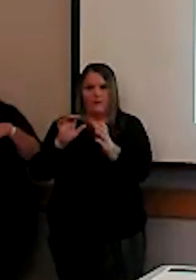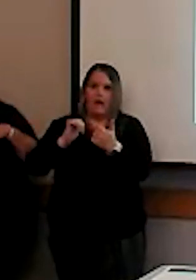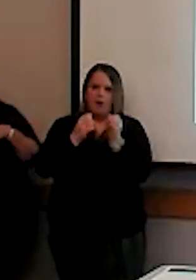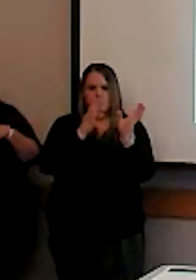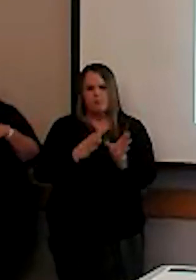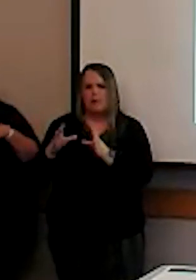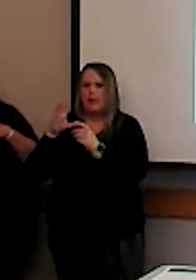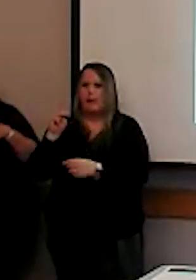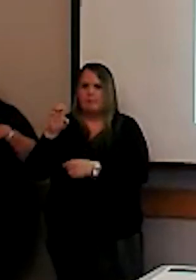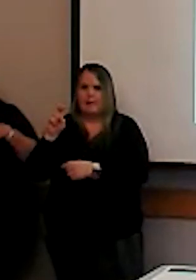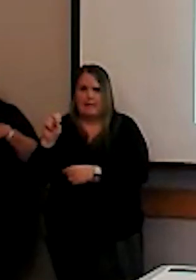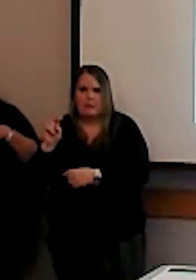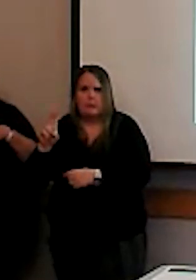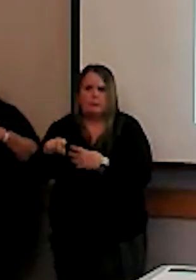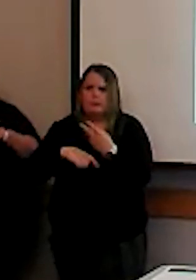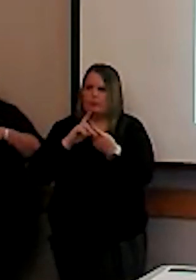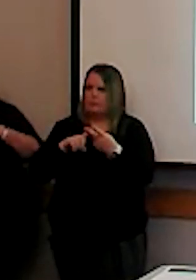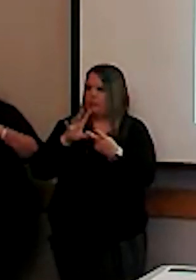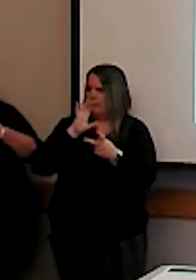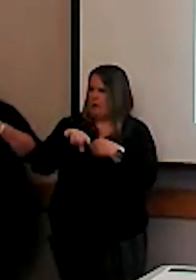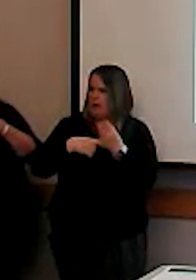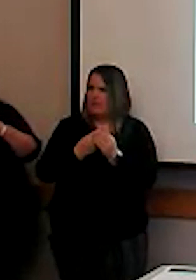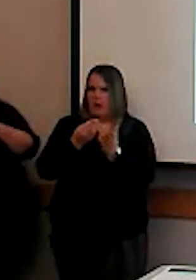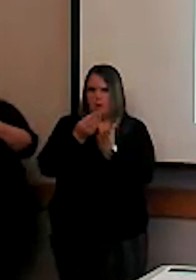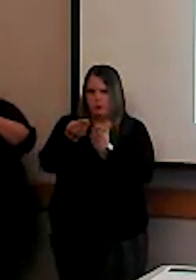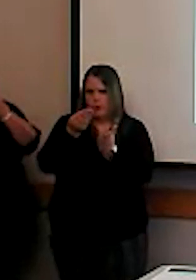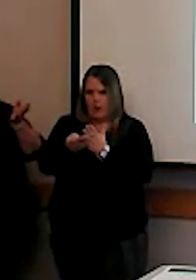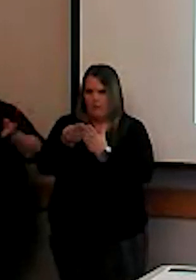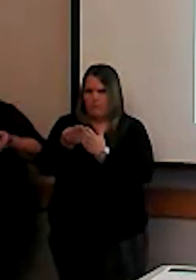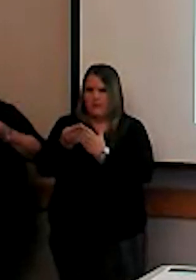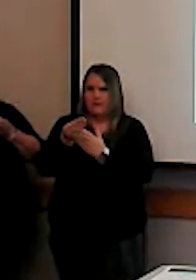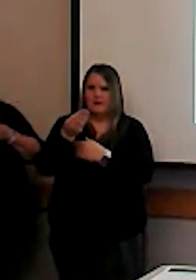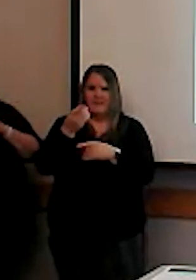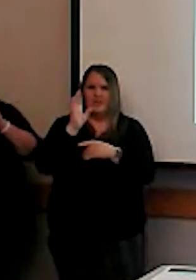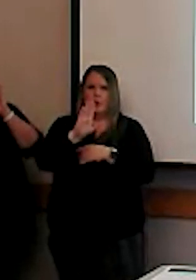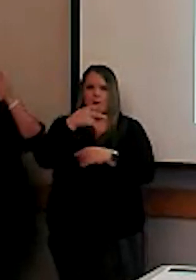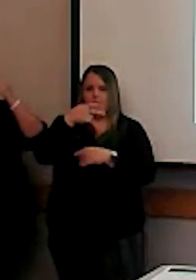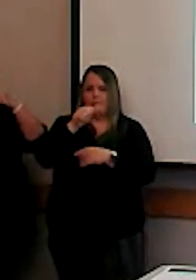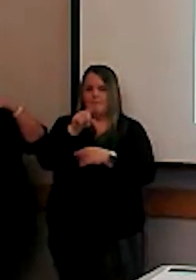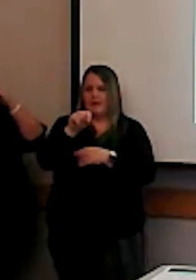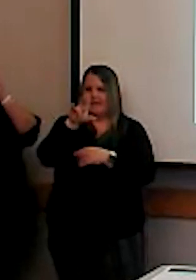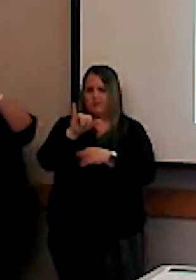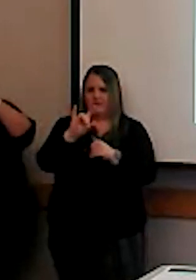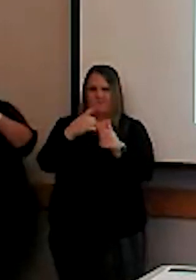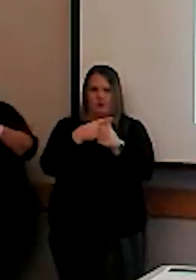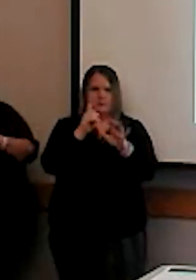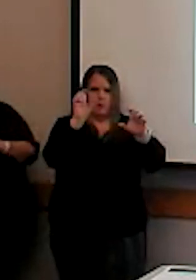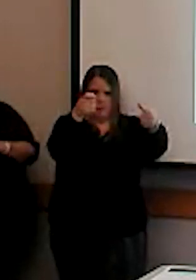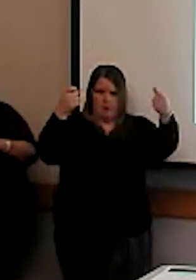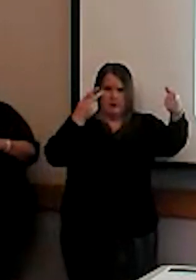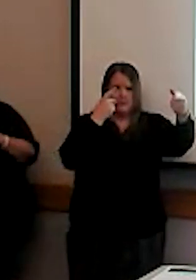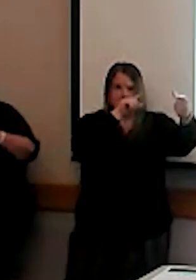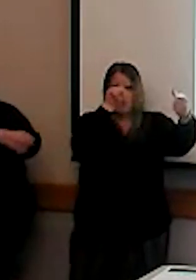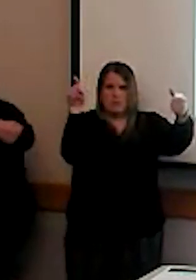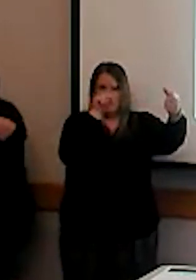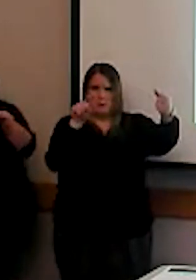to plan menus, and we talk about shopping your pantry, you make your menu, you make your list of